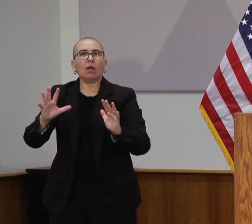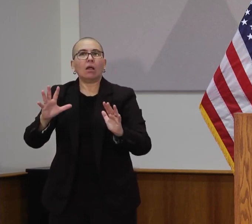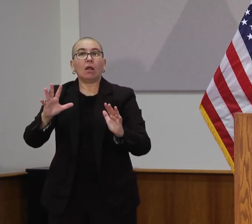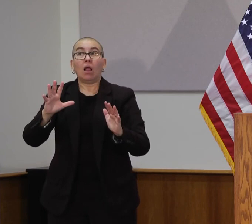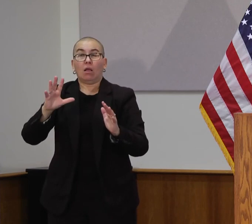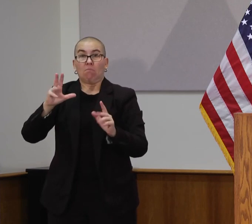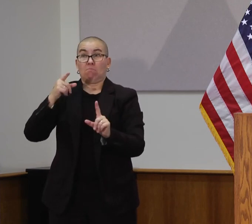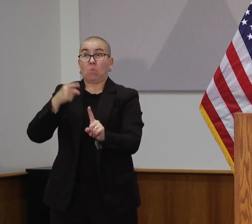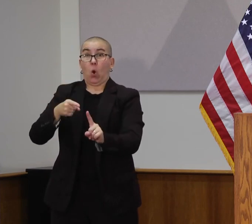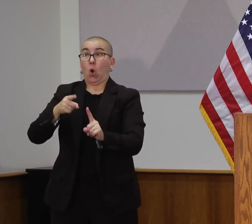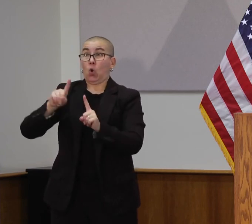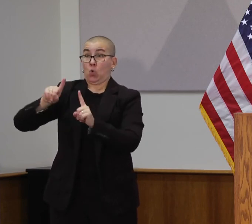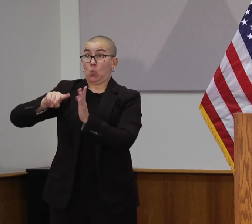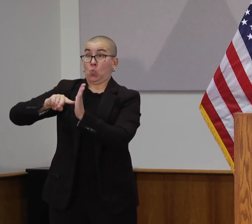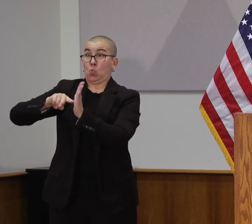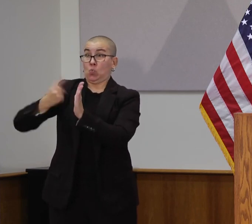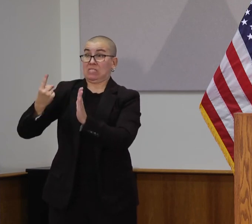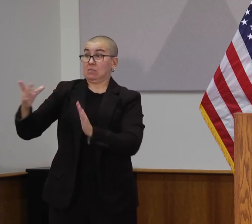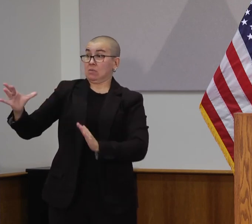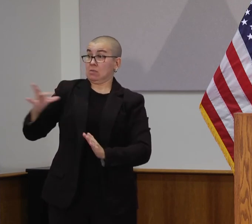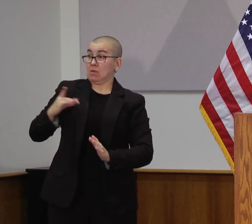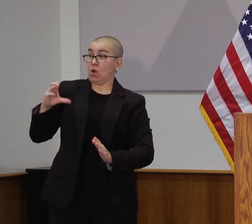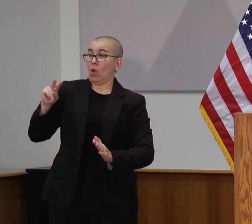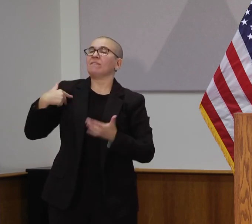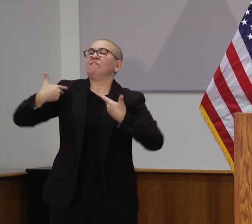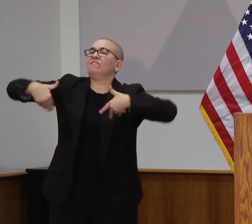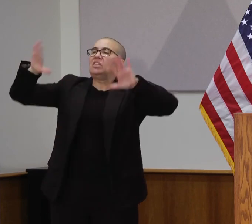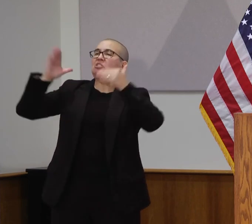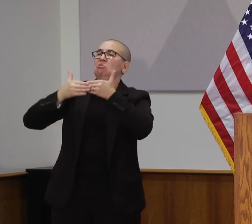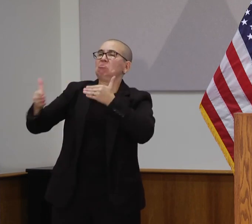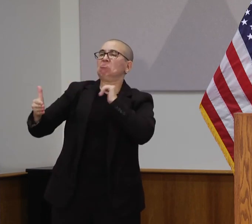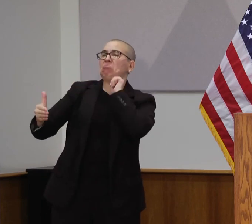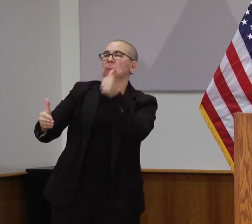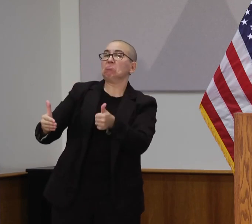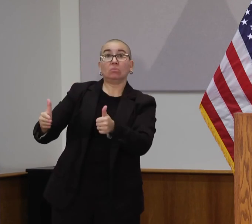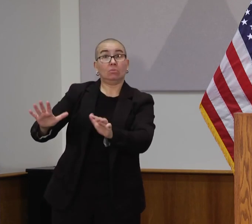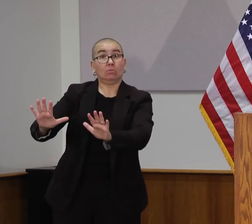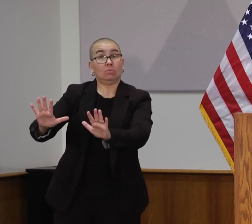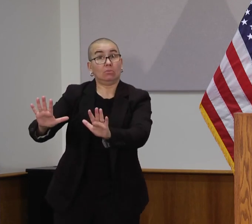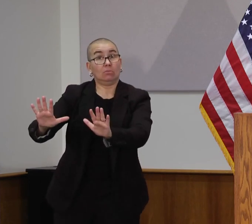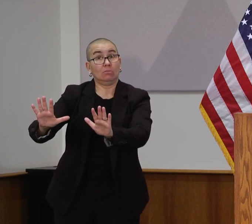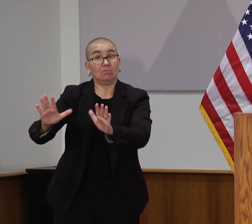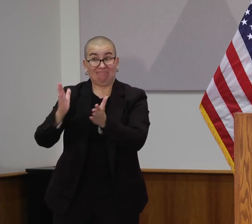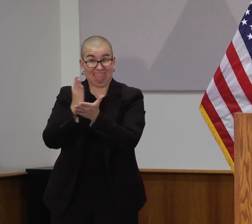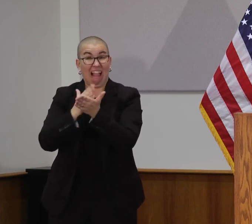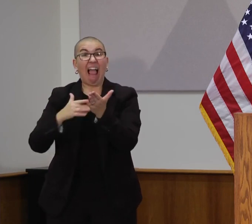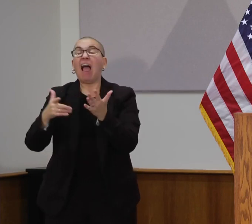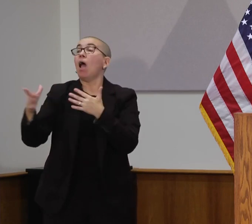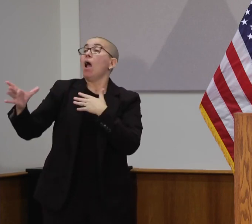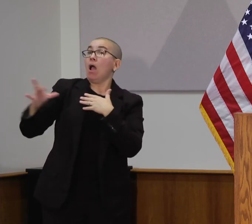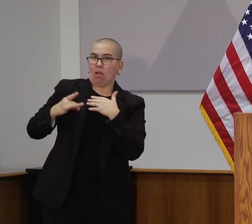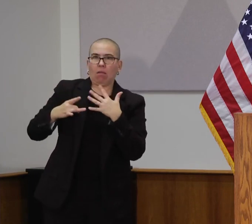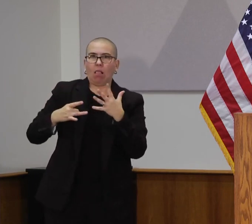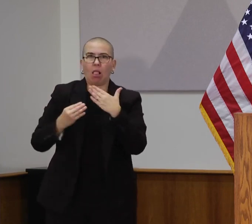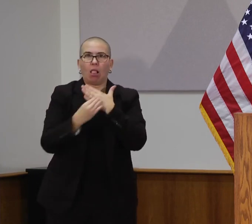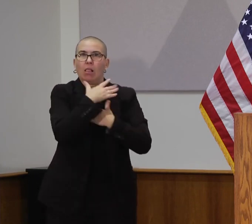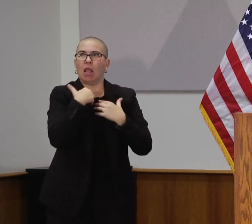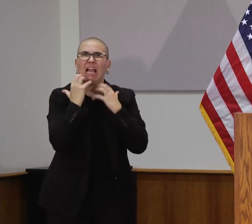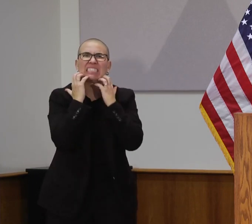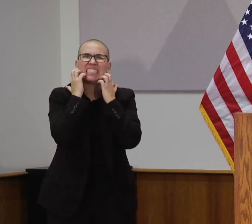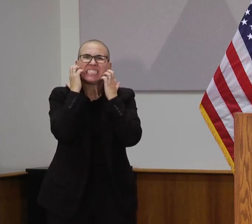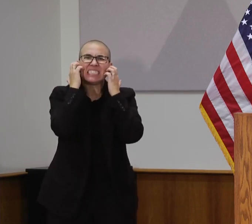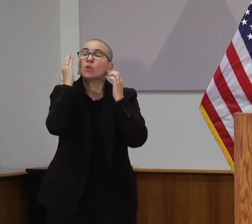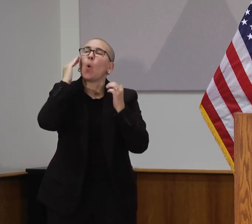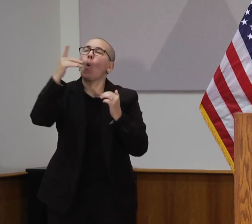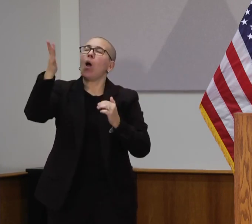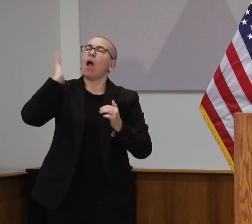done. Not like with measles or with some other viral illnesses where, once you've been vaccinated or once you've had the illness,